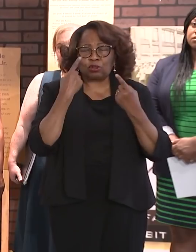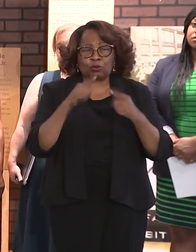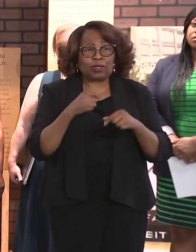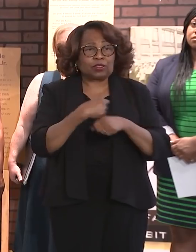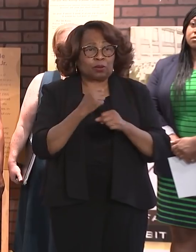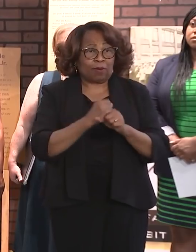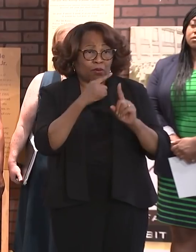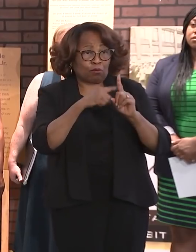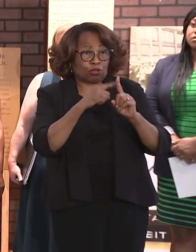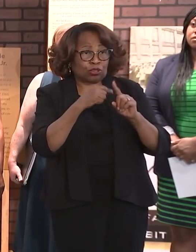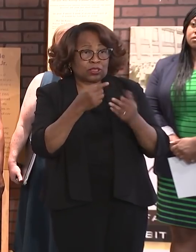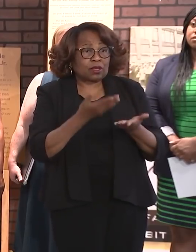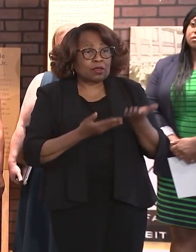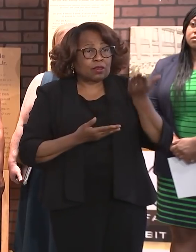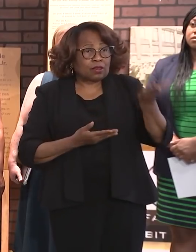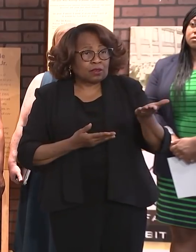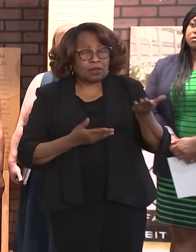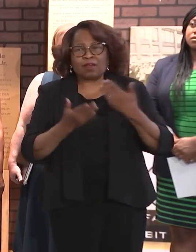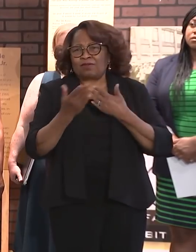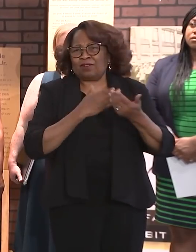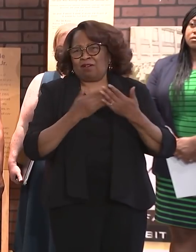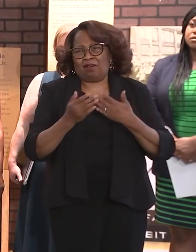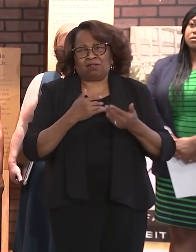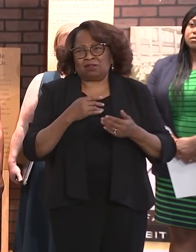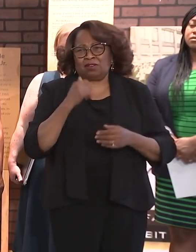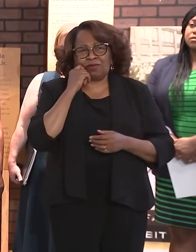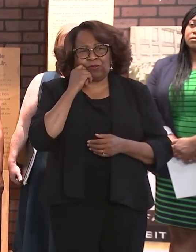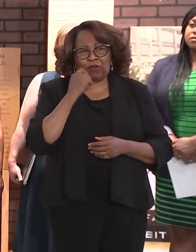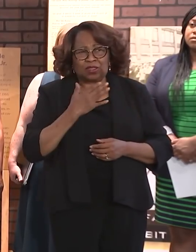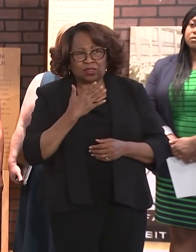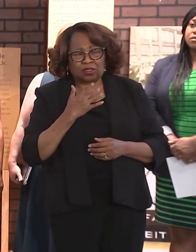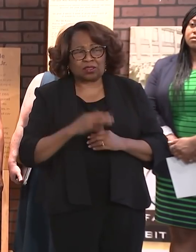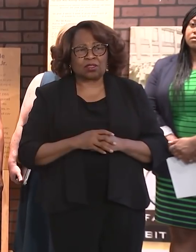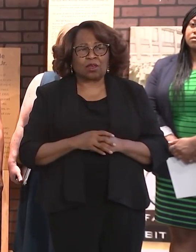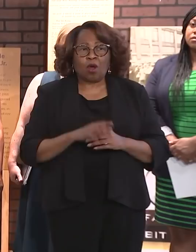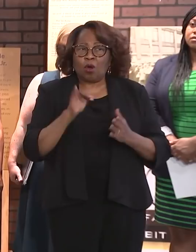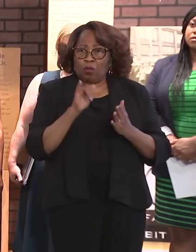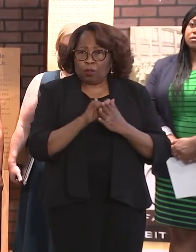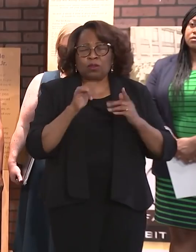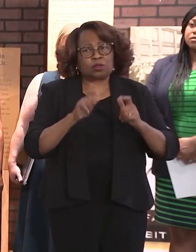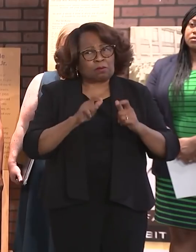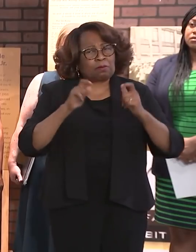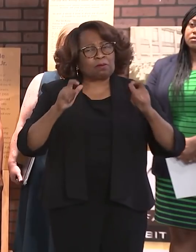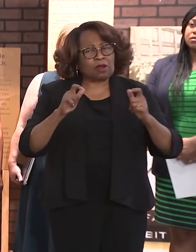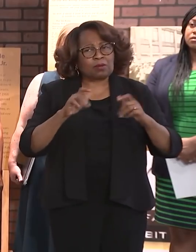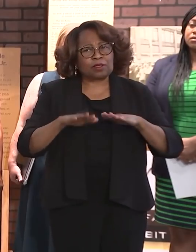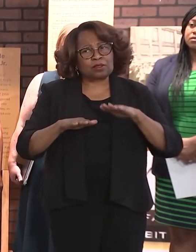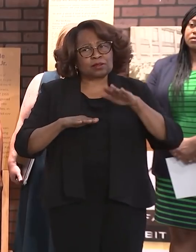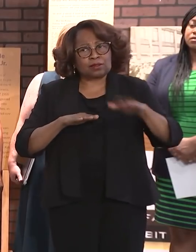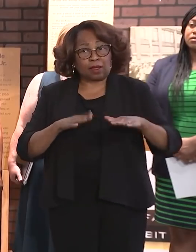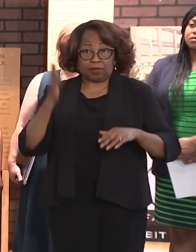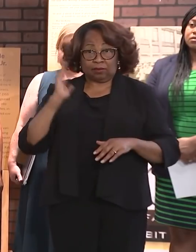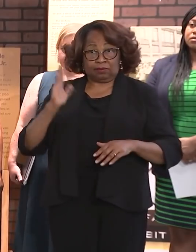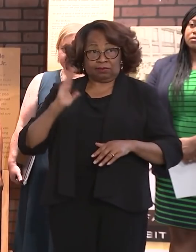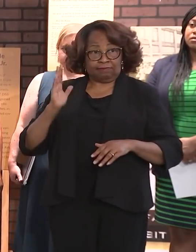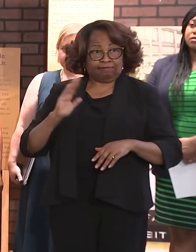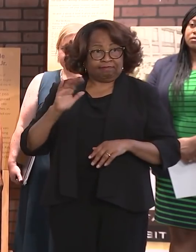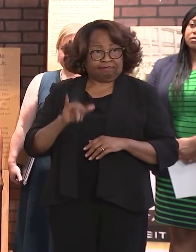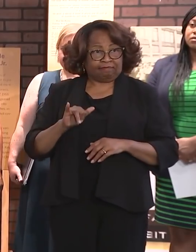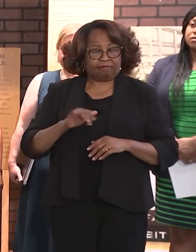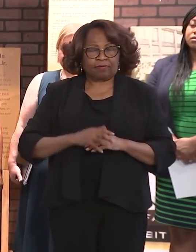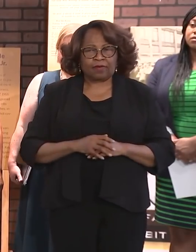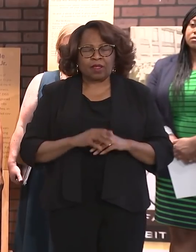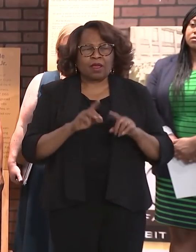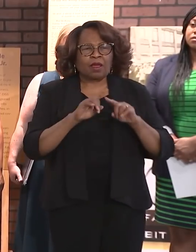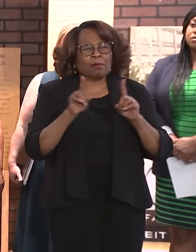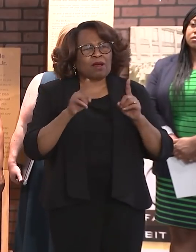mortgages available regardless of race. Those are monumental steps at that time. Now,